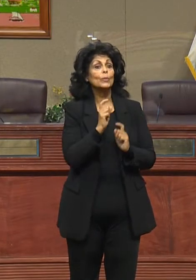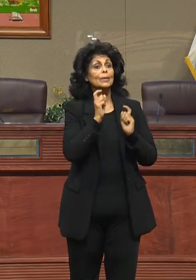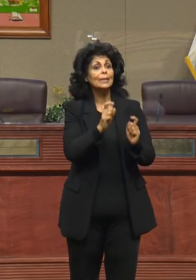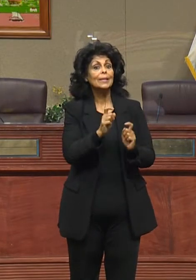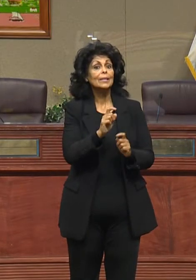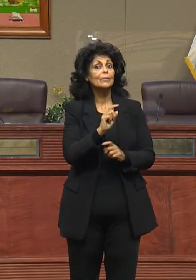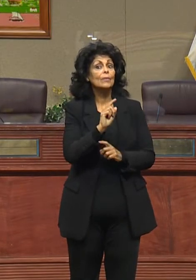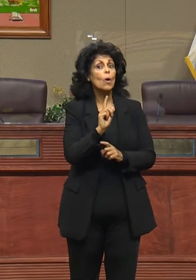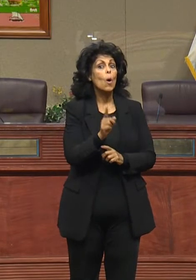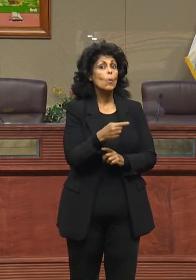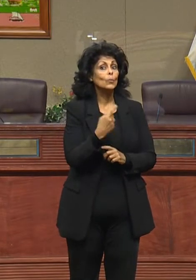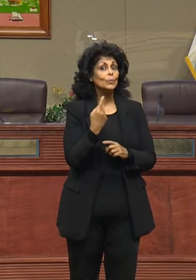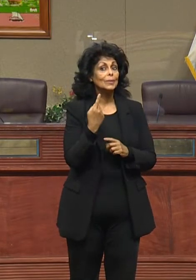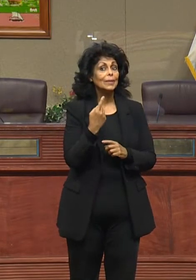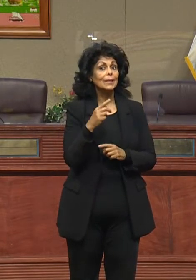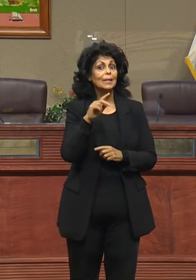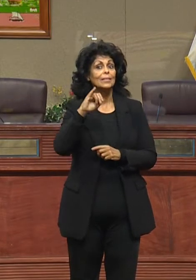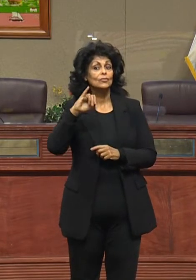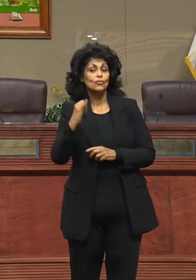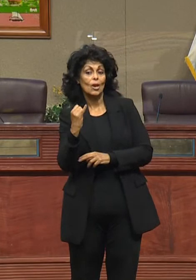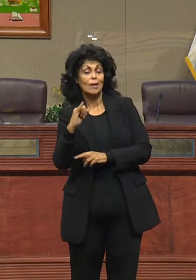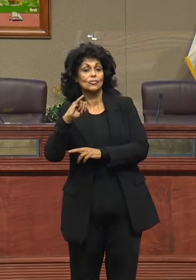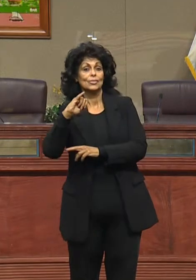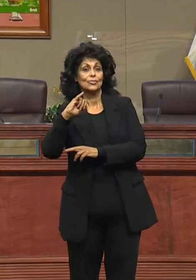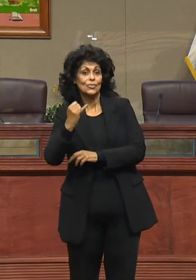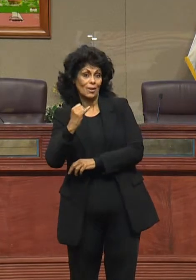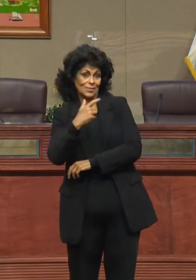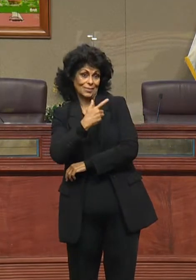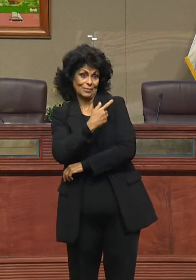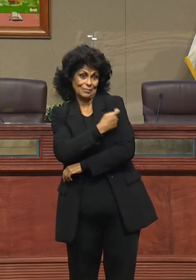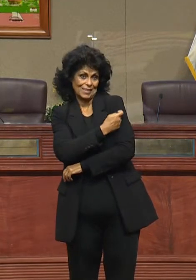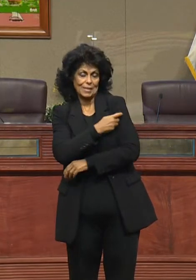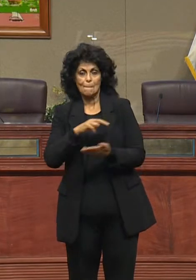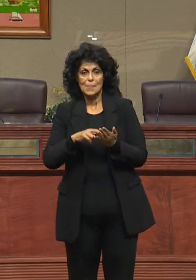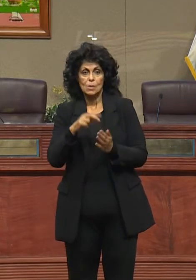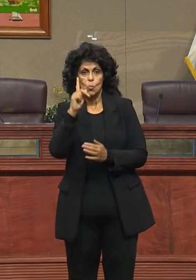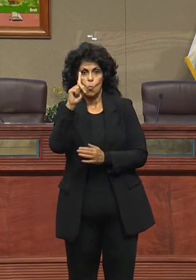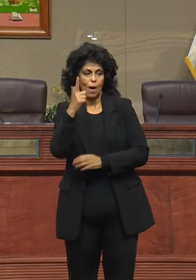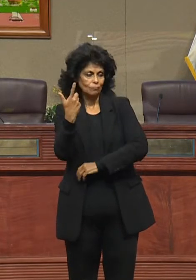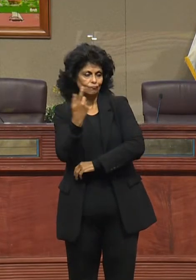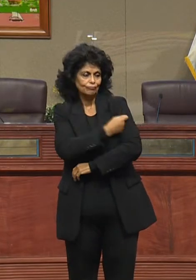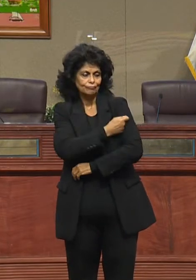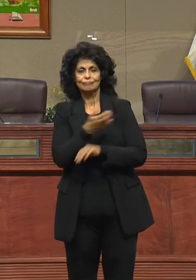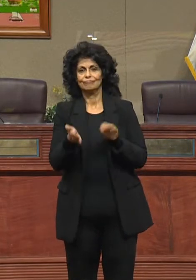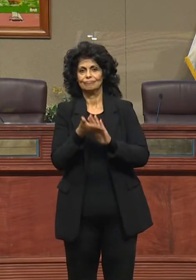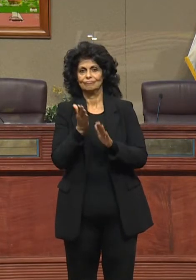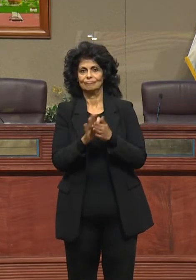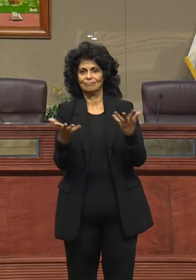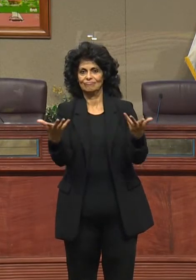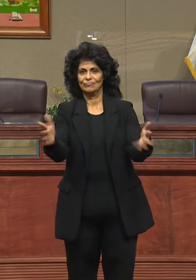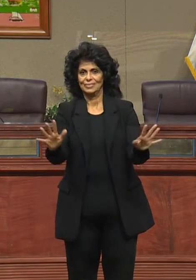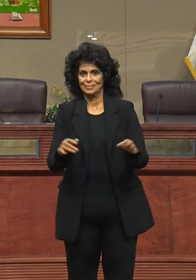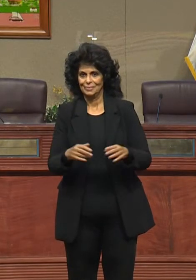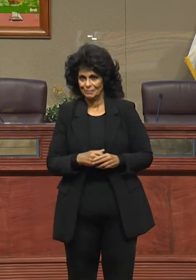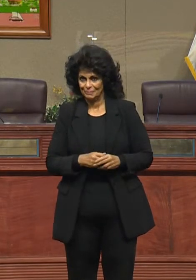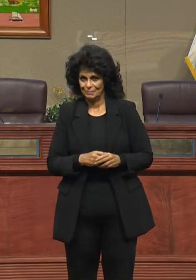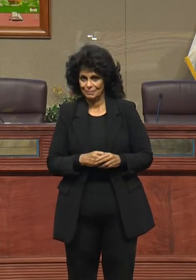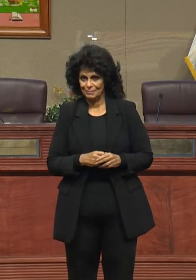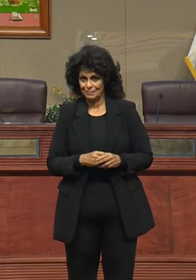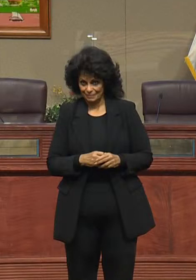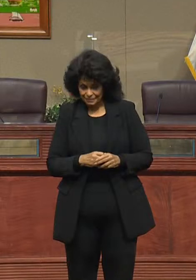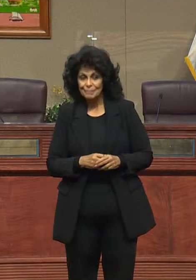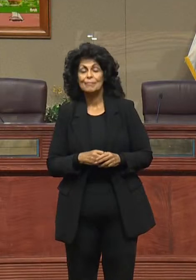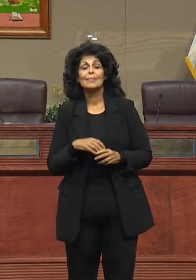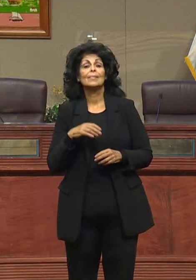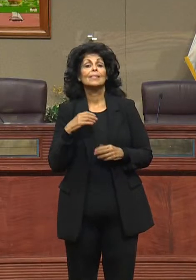of Johnson & Johnson vaccine. So they will be administering the